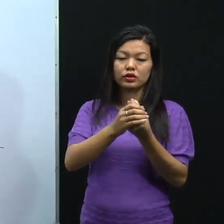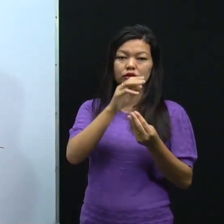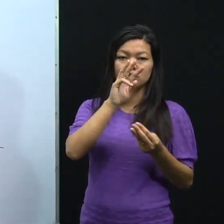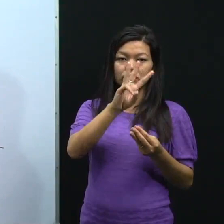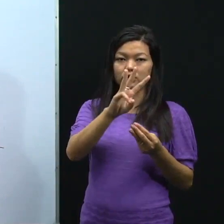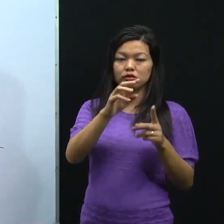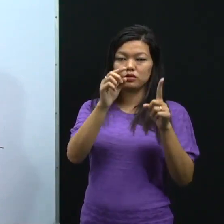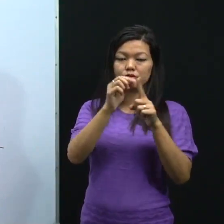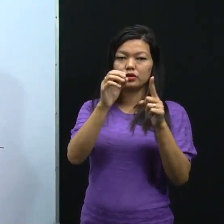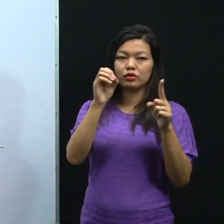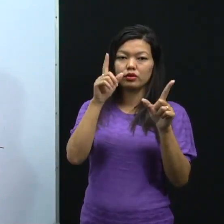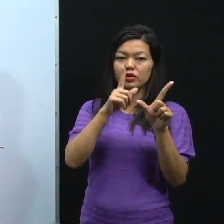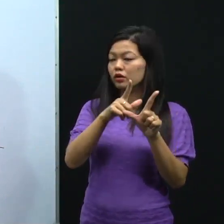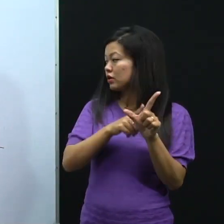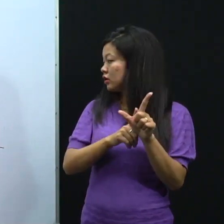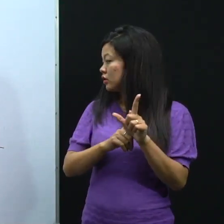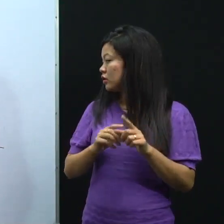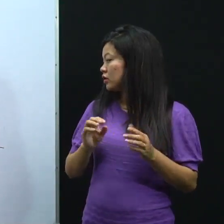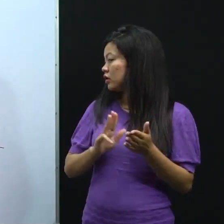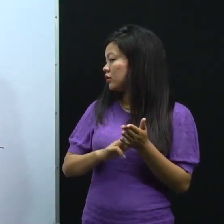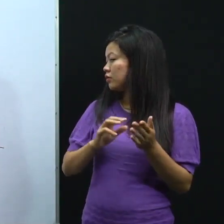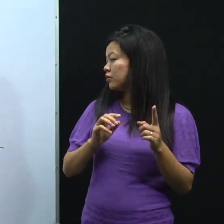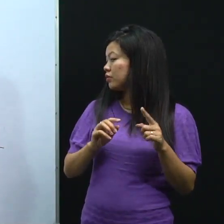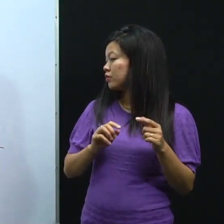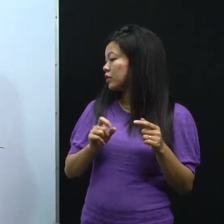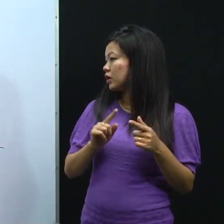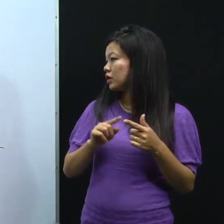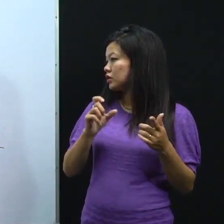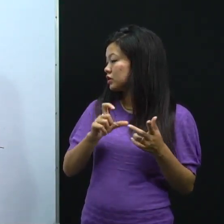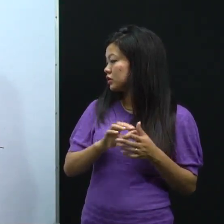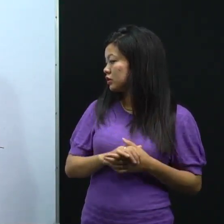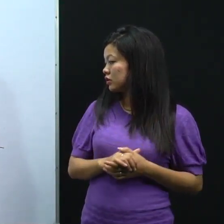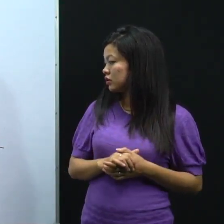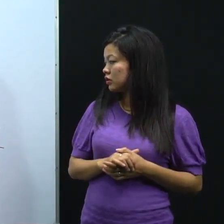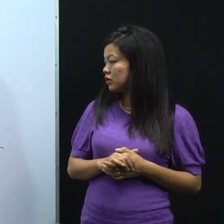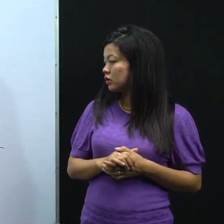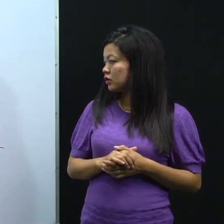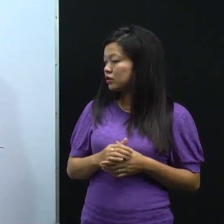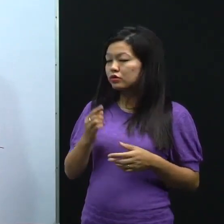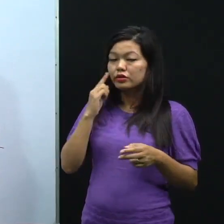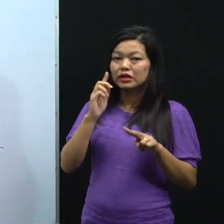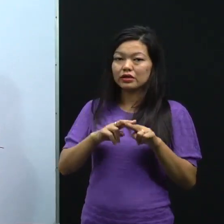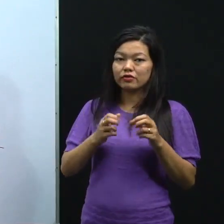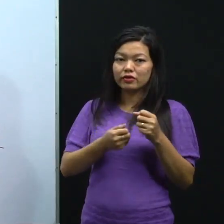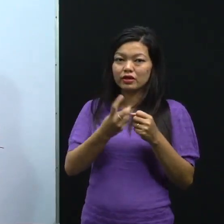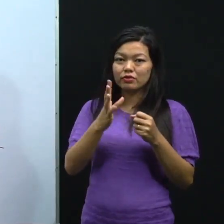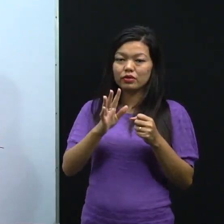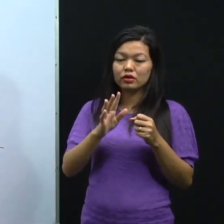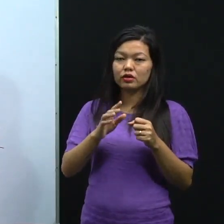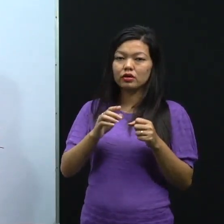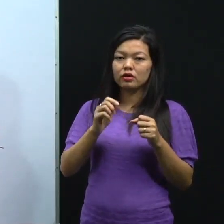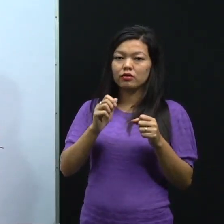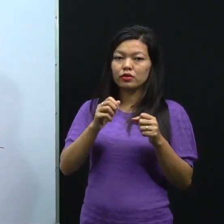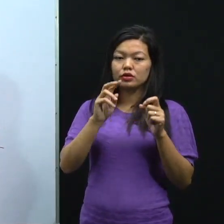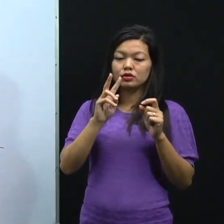monoatomic, diatomic, and polyatomic. Mono means one, di means two, and more than two means it will be polyatomic. Clear? So